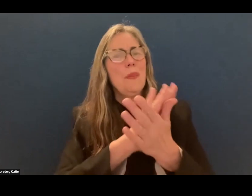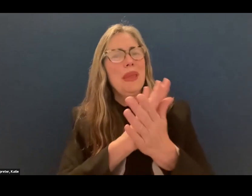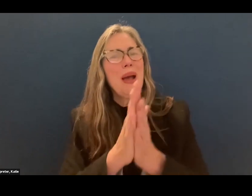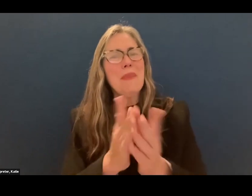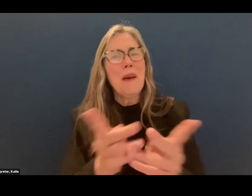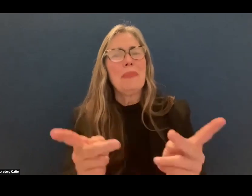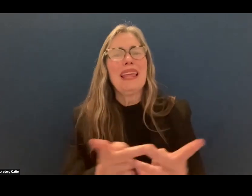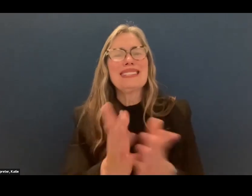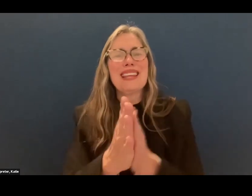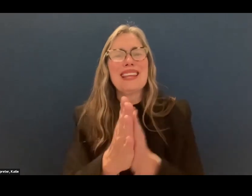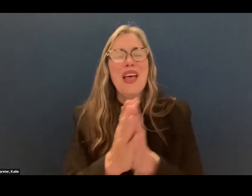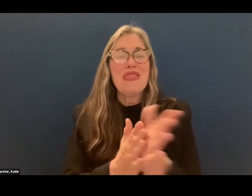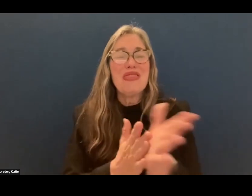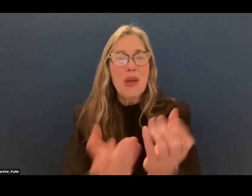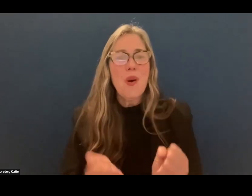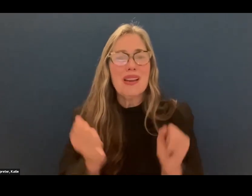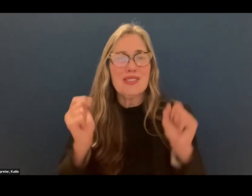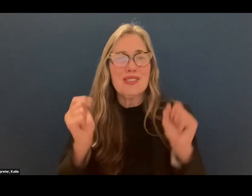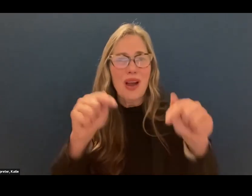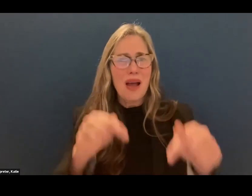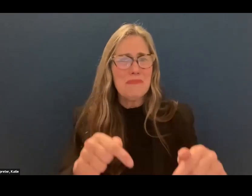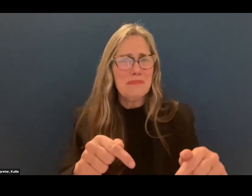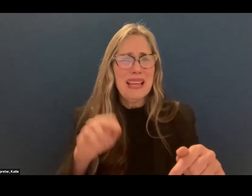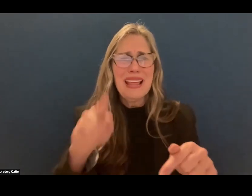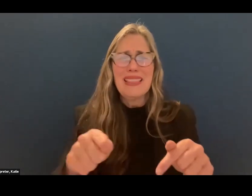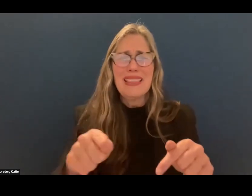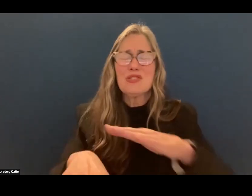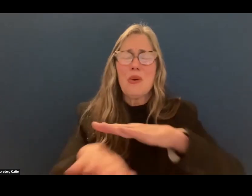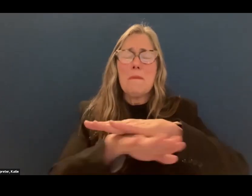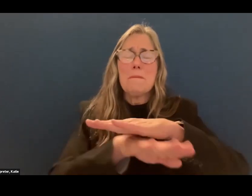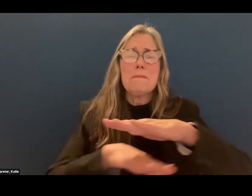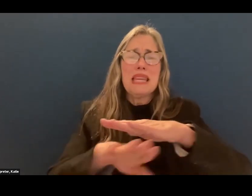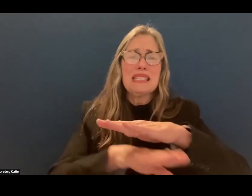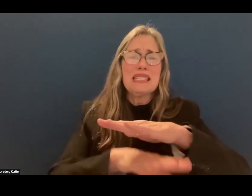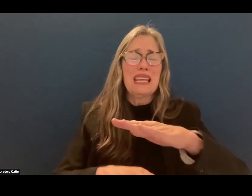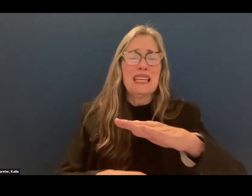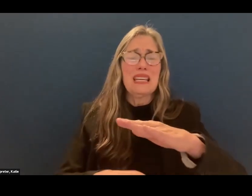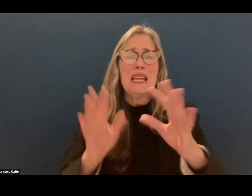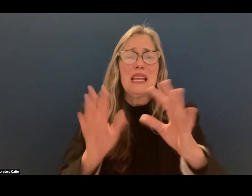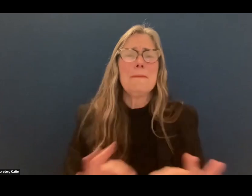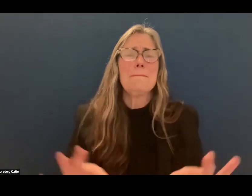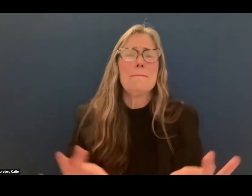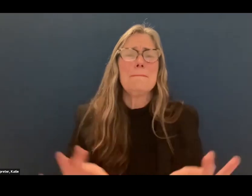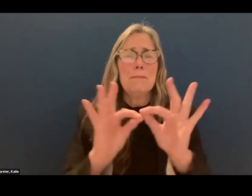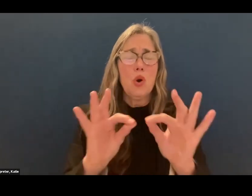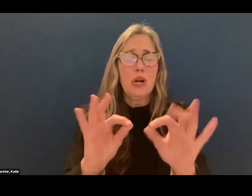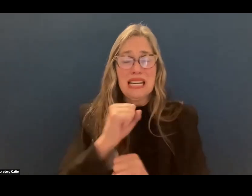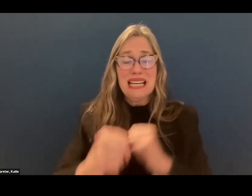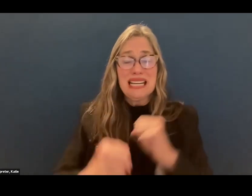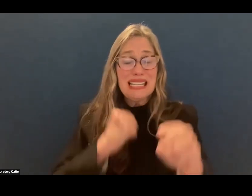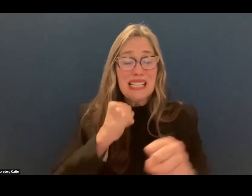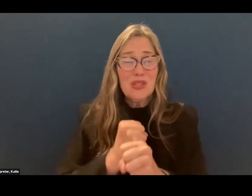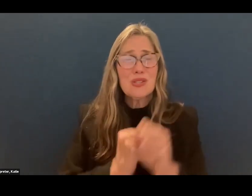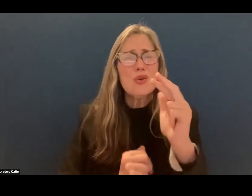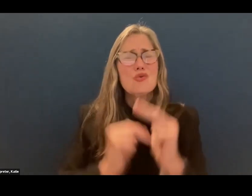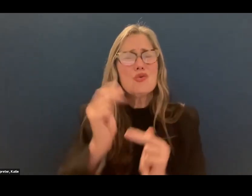we cannot get back. We have to do everything that we possibly can to move